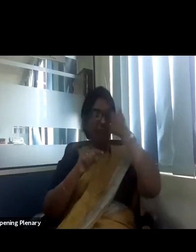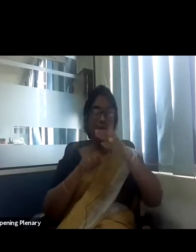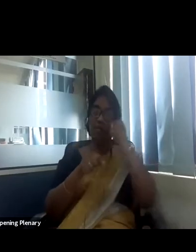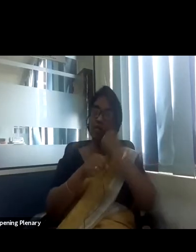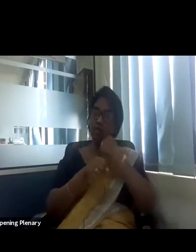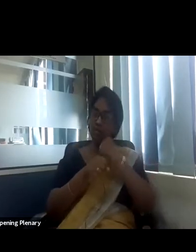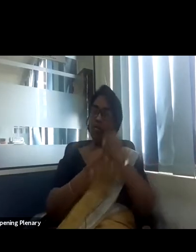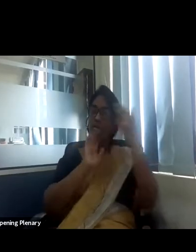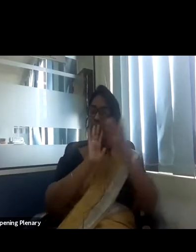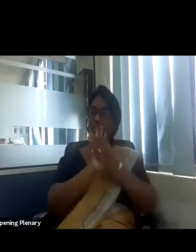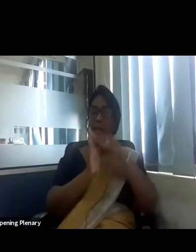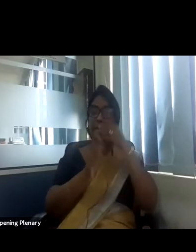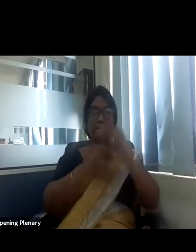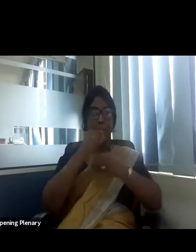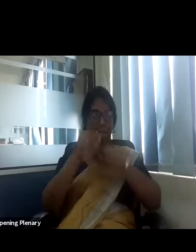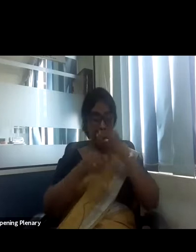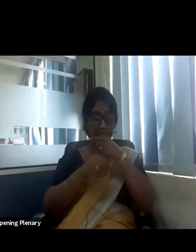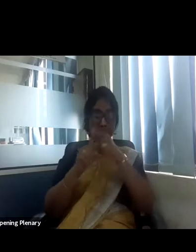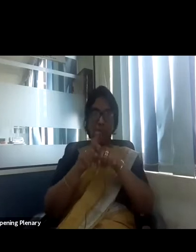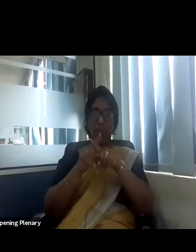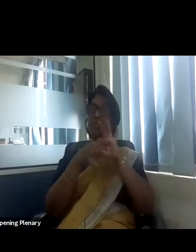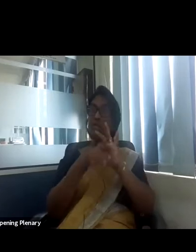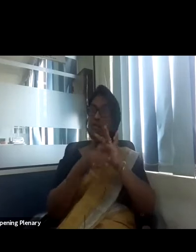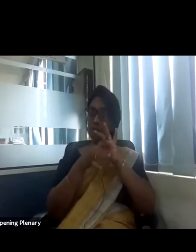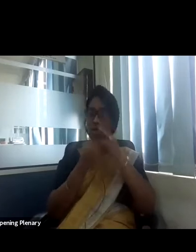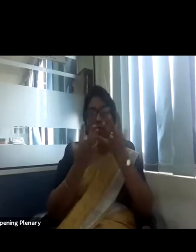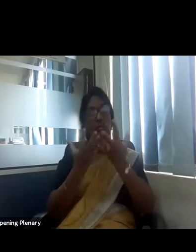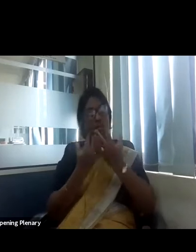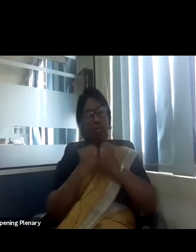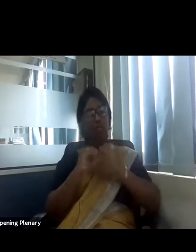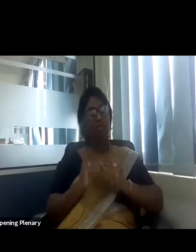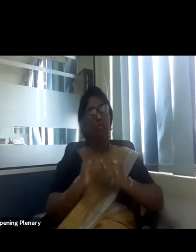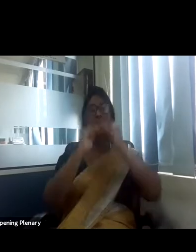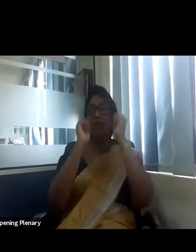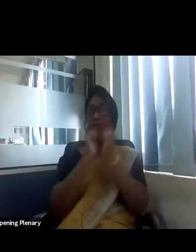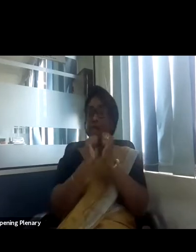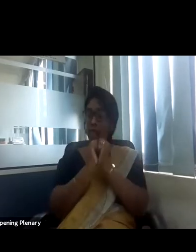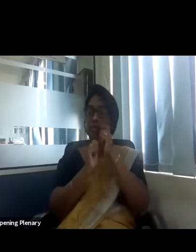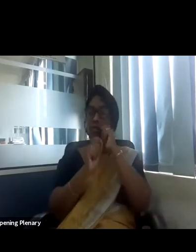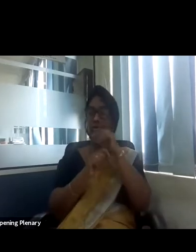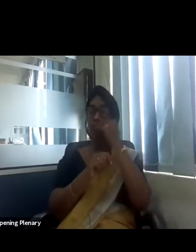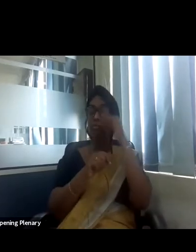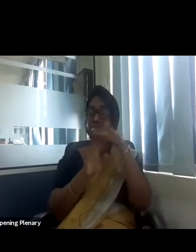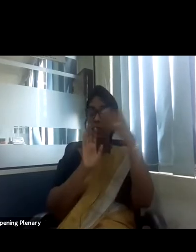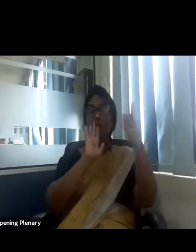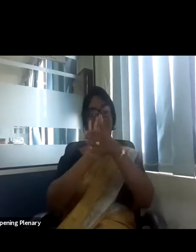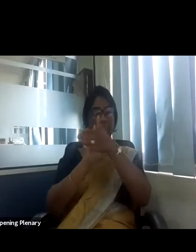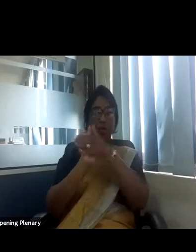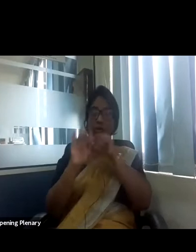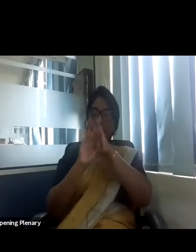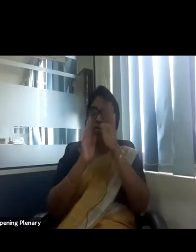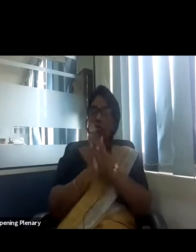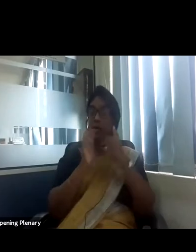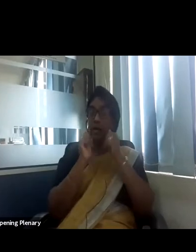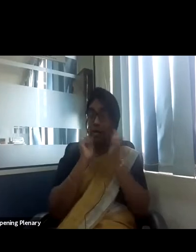international development partners, civil society, and the other stakeholders. All of us are in agreement regarding